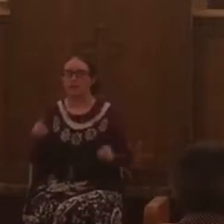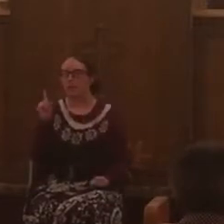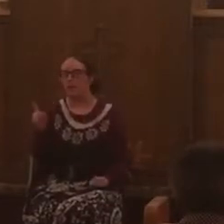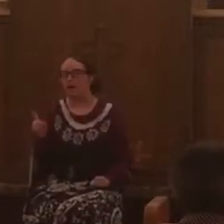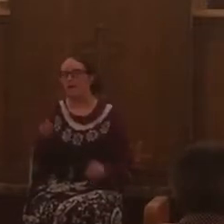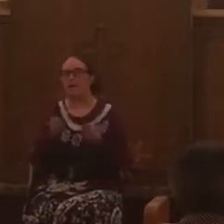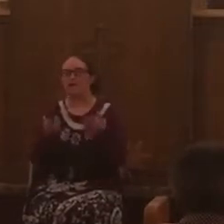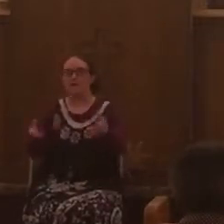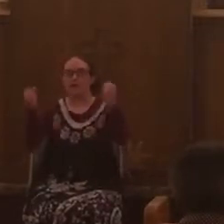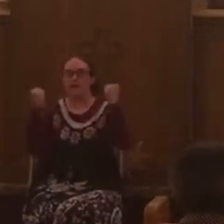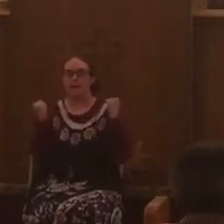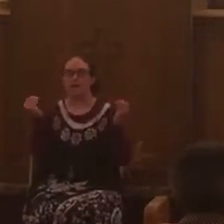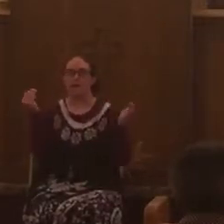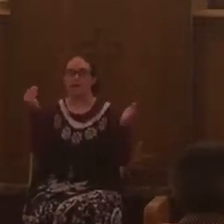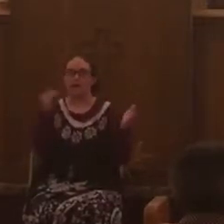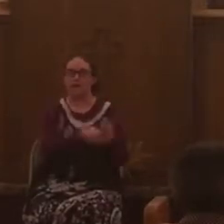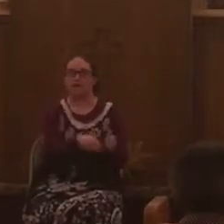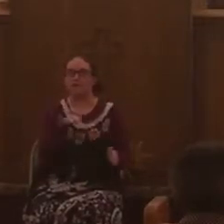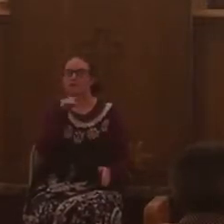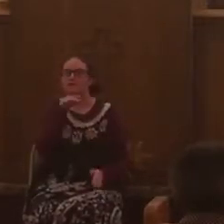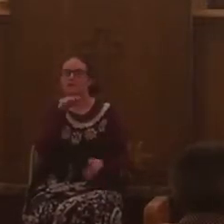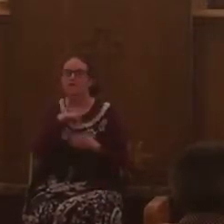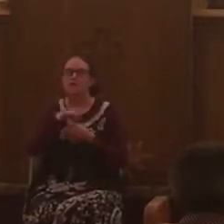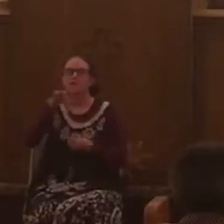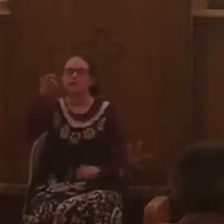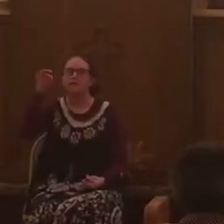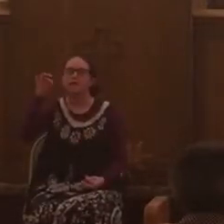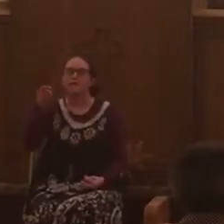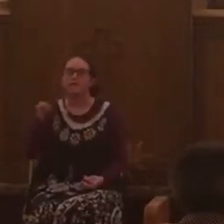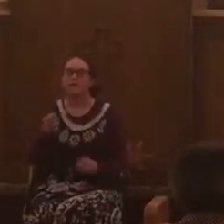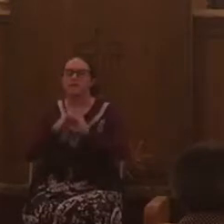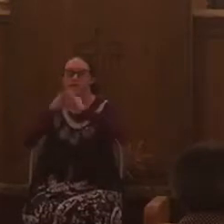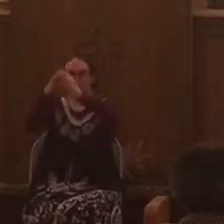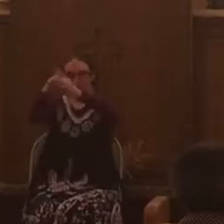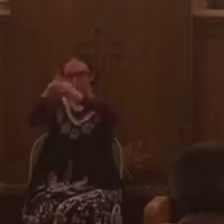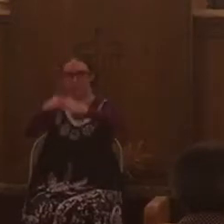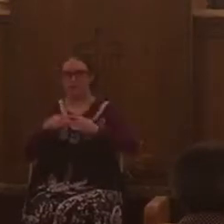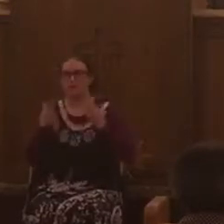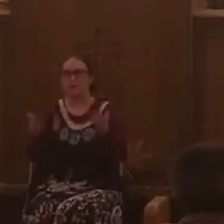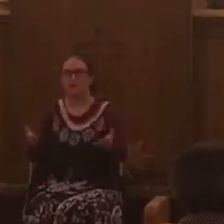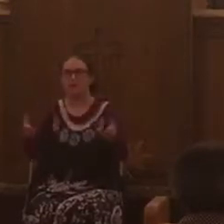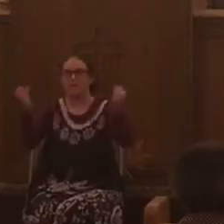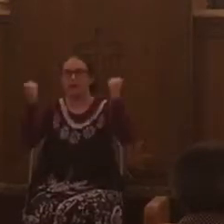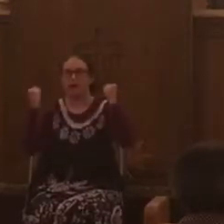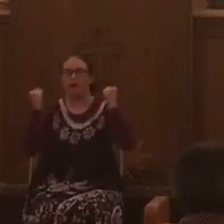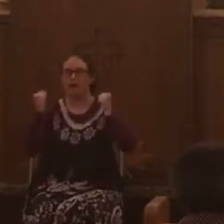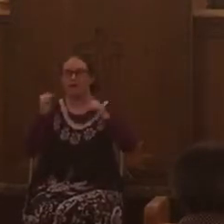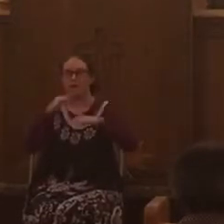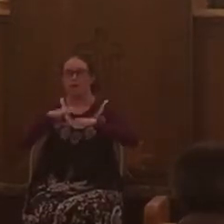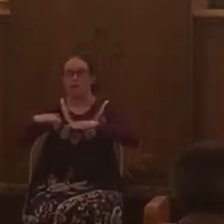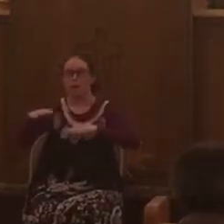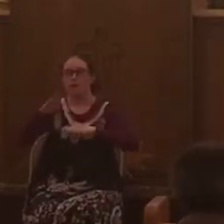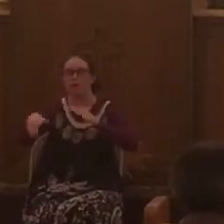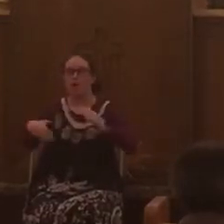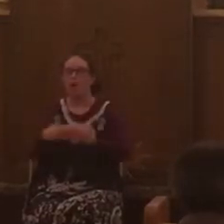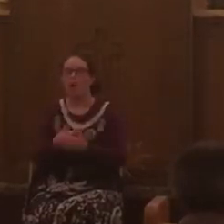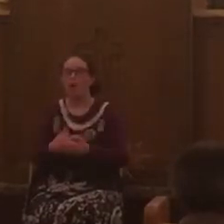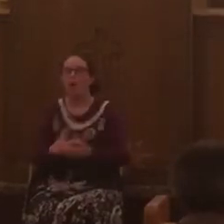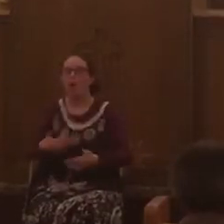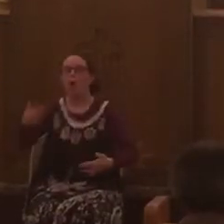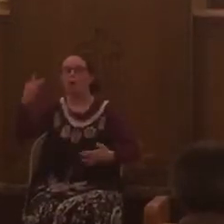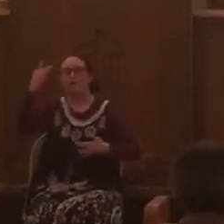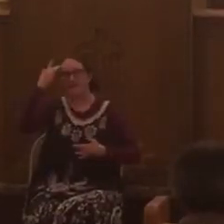them power against unclean spirits to cast them out. And two, he gave them power over all manner of